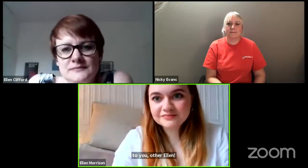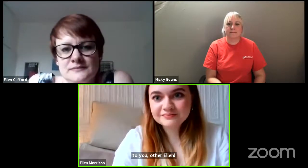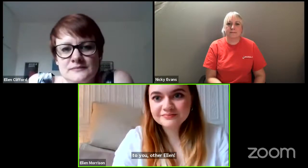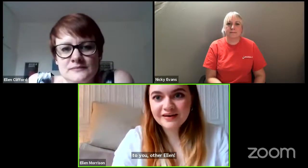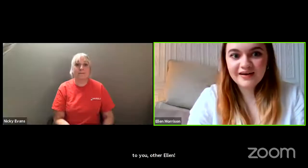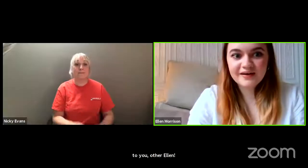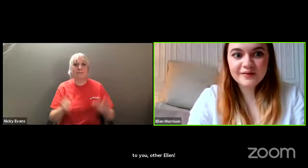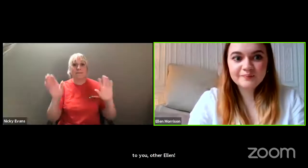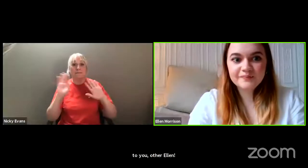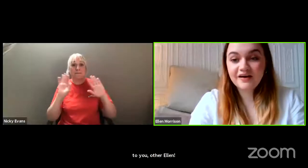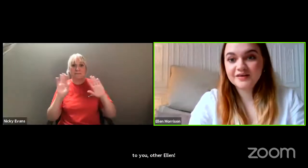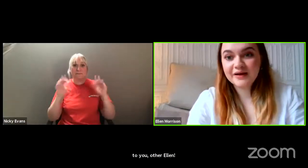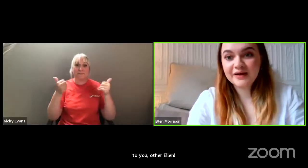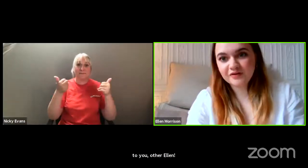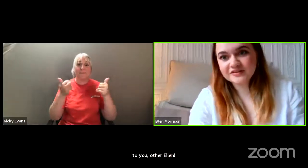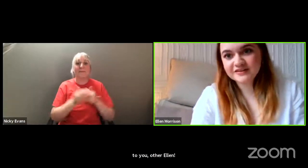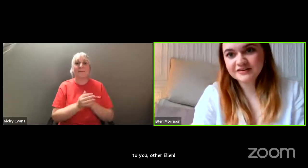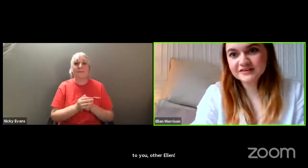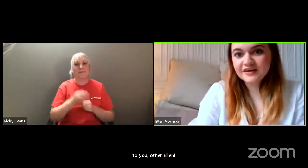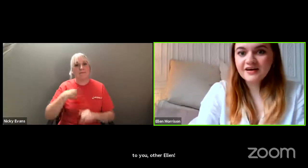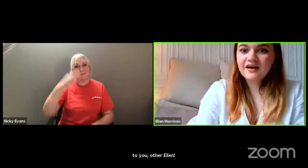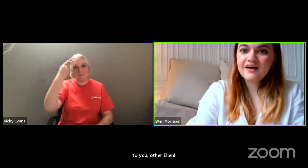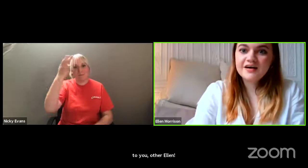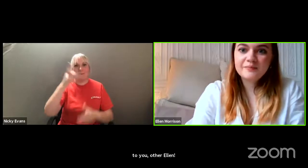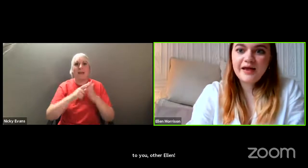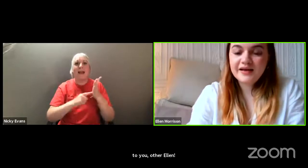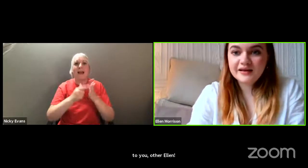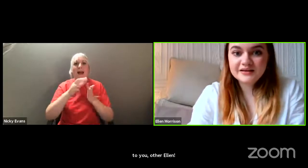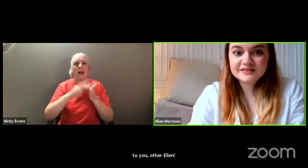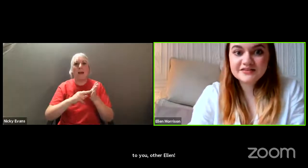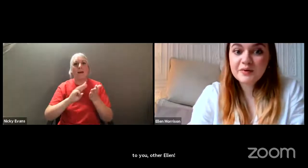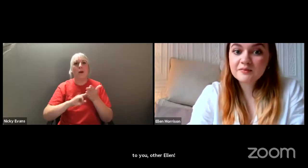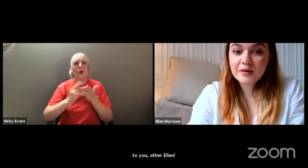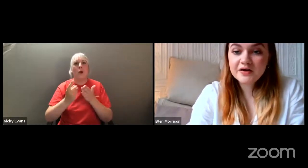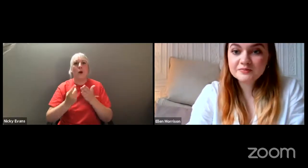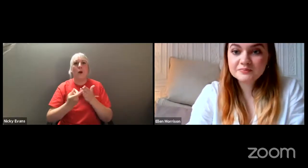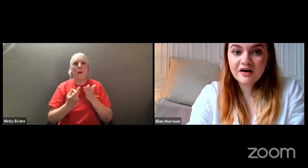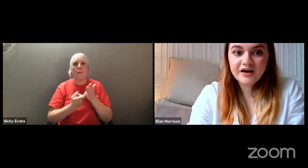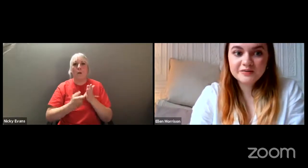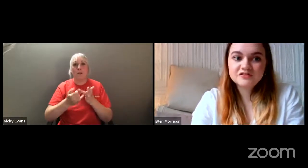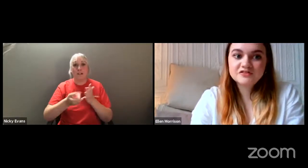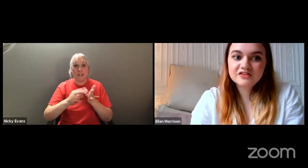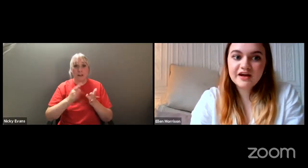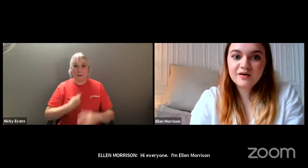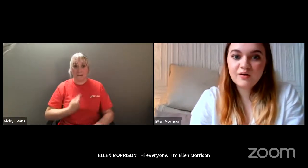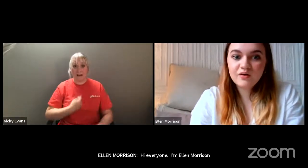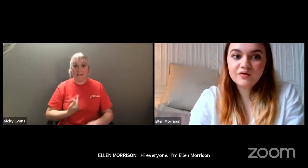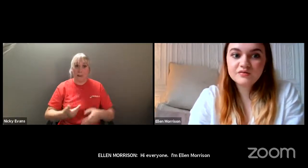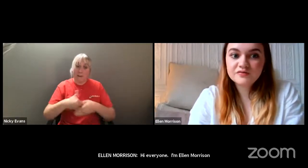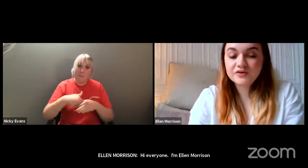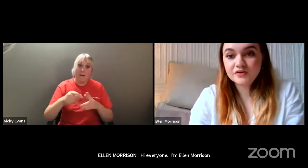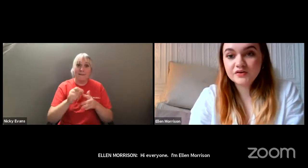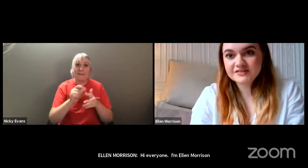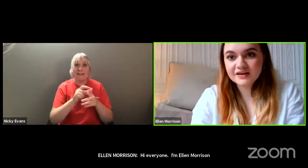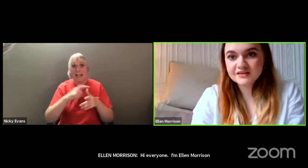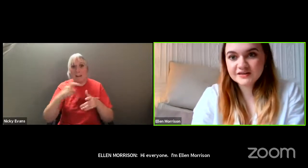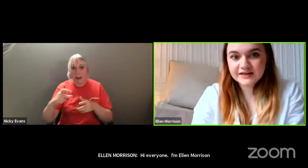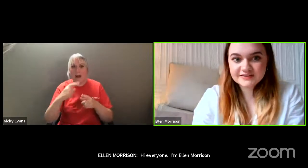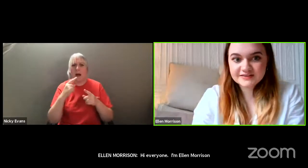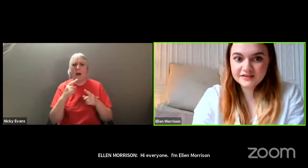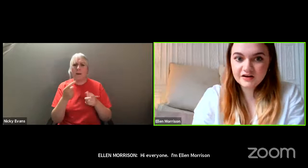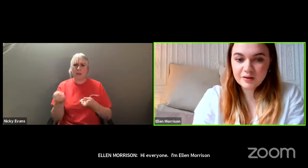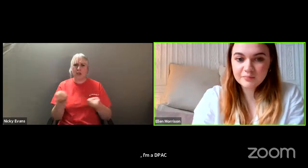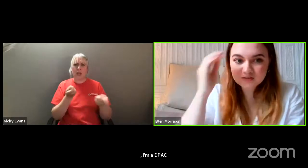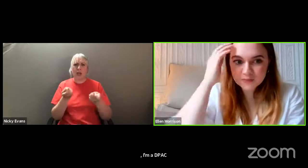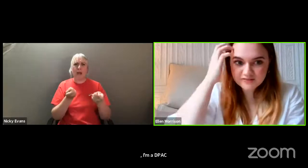Hi, everyone. I'm Ellen Morrison. I'm a DPAC member. I'm chair of Unite's London